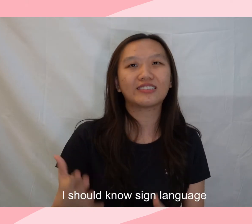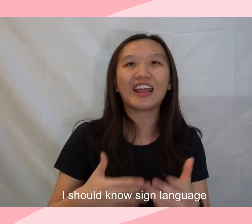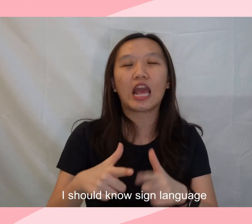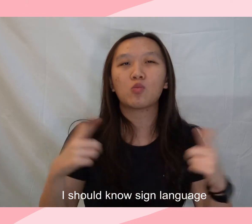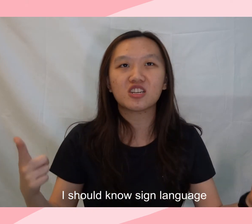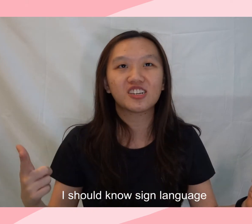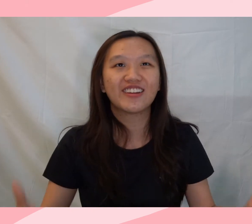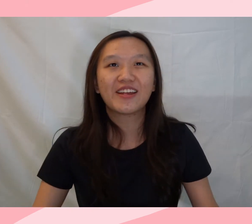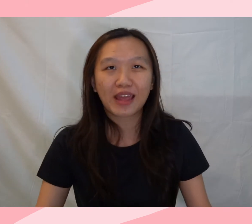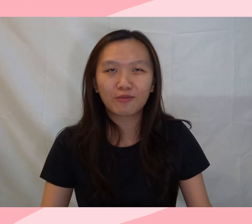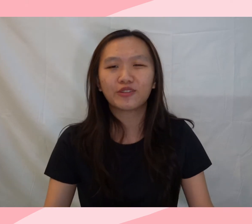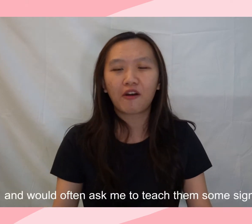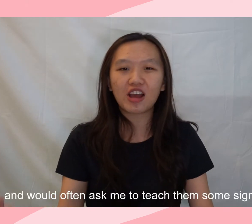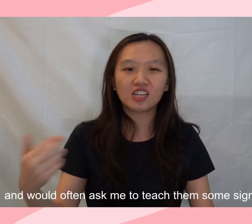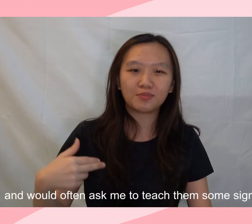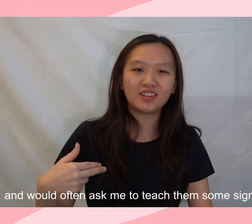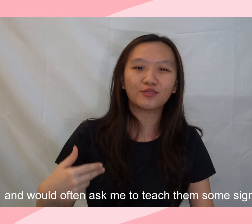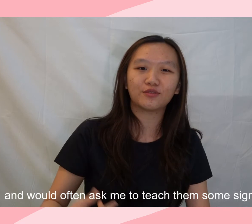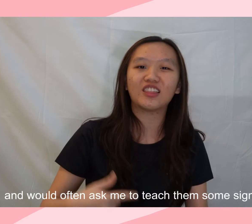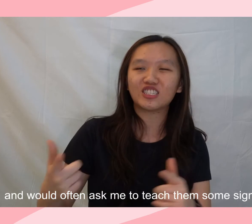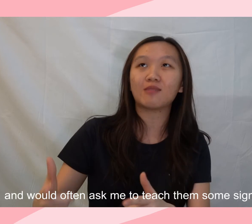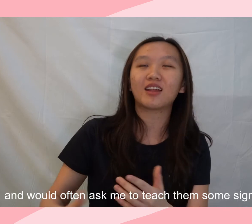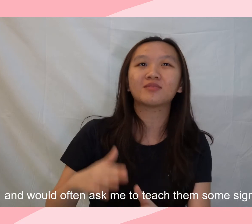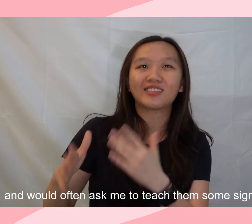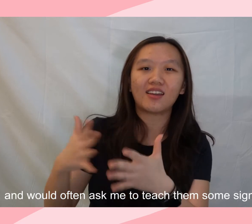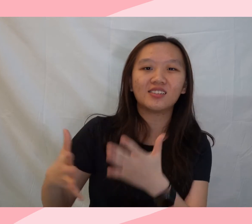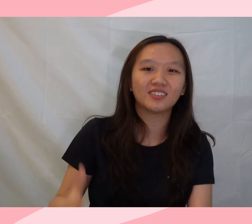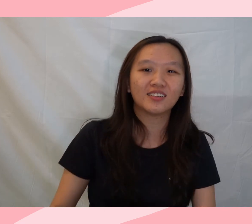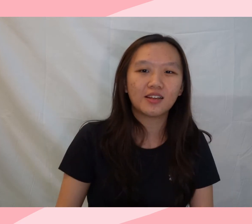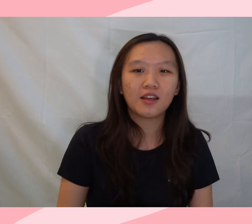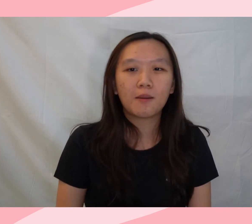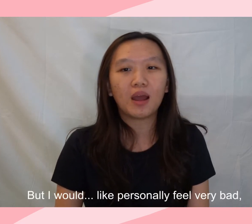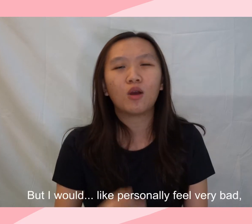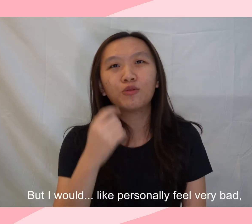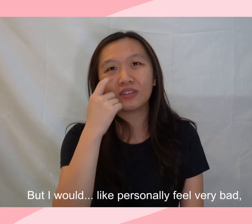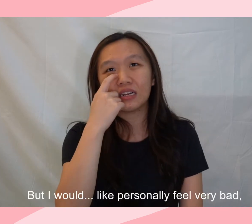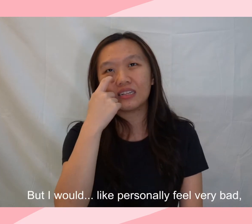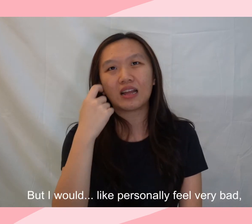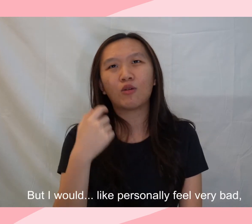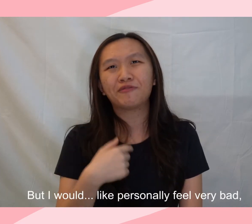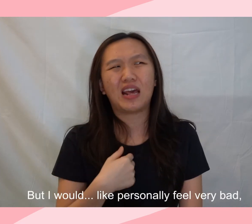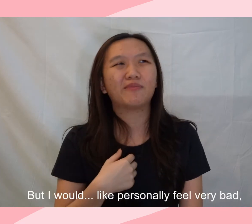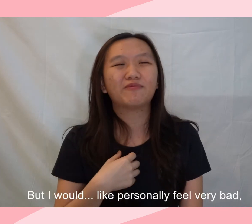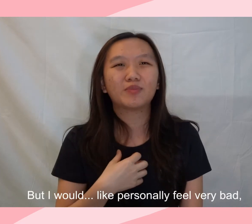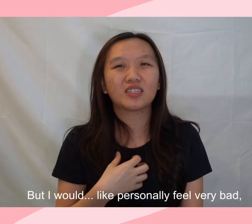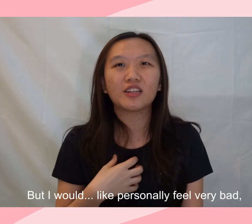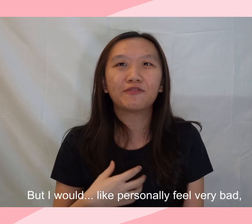sign language, and would often ask me to teach them some signs. But I would personally feel